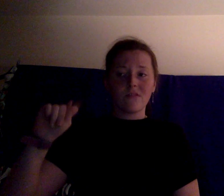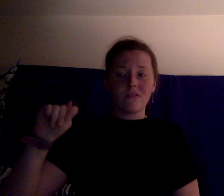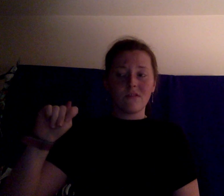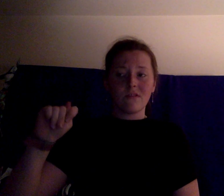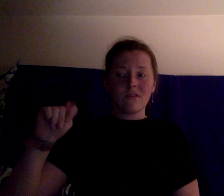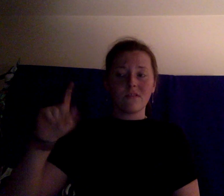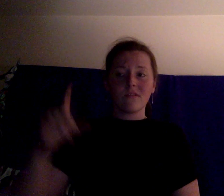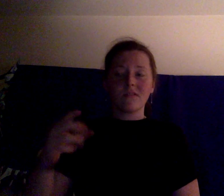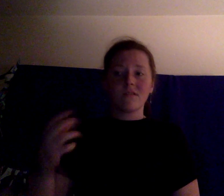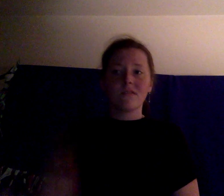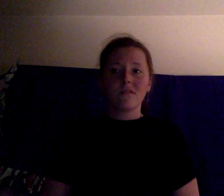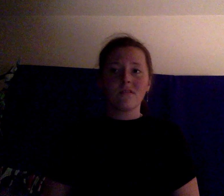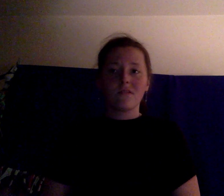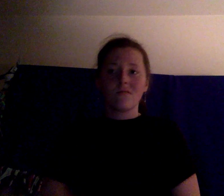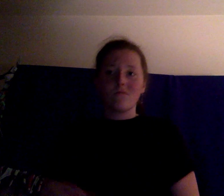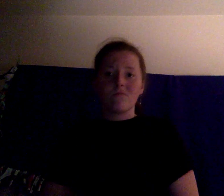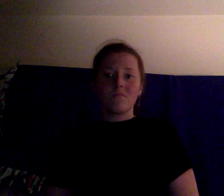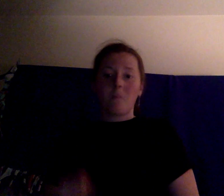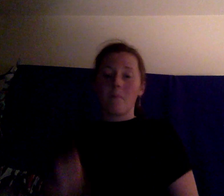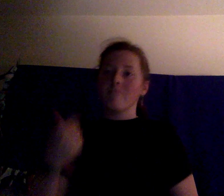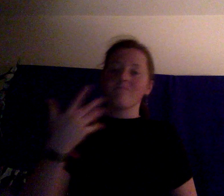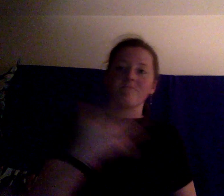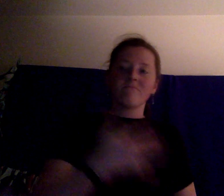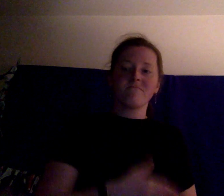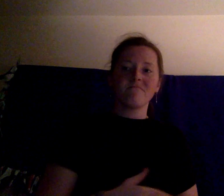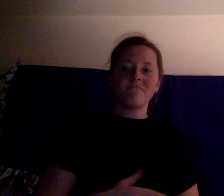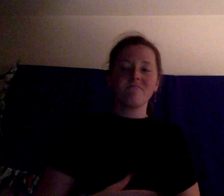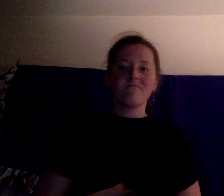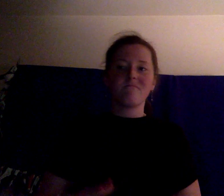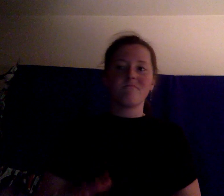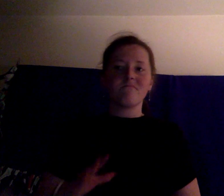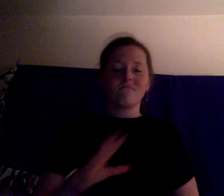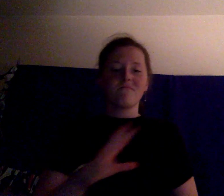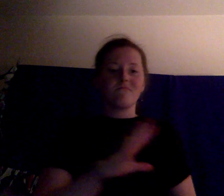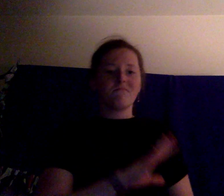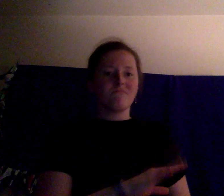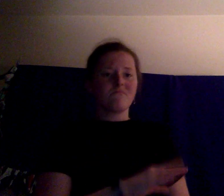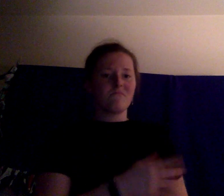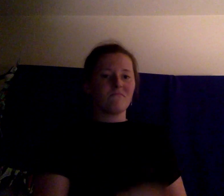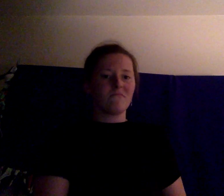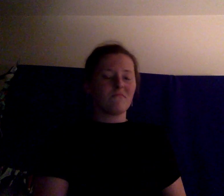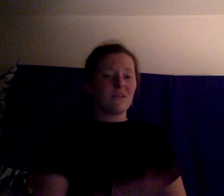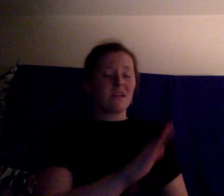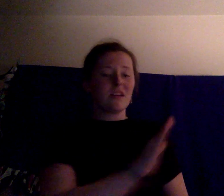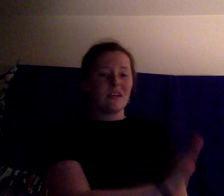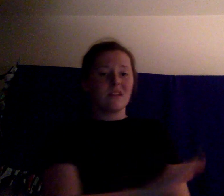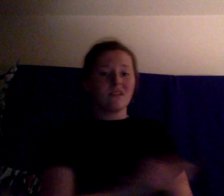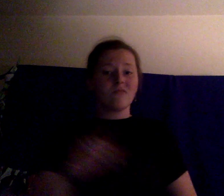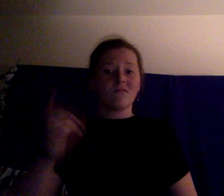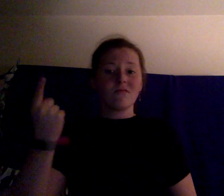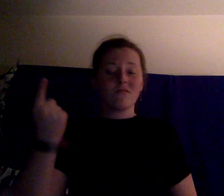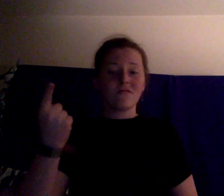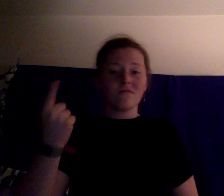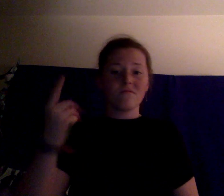He entered his first race, snowmobiling, when he was 6 years old. He